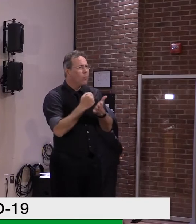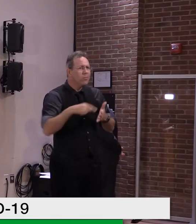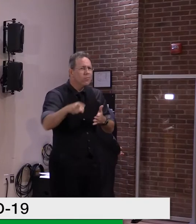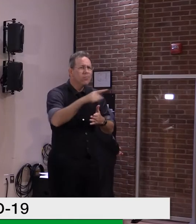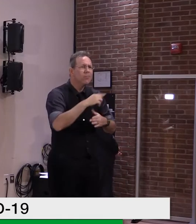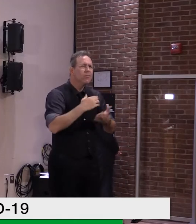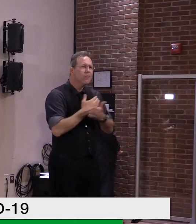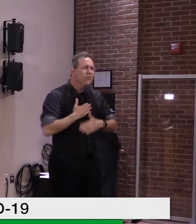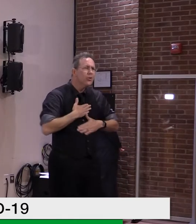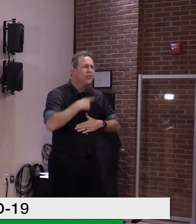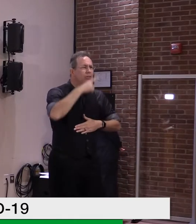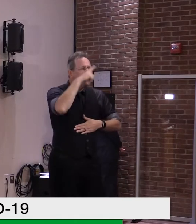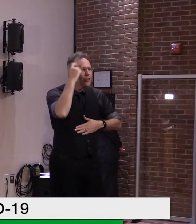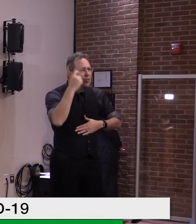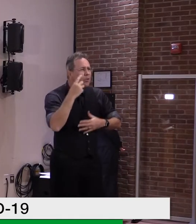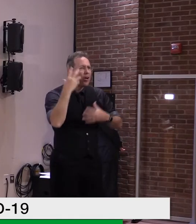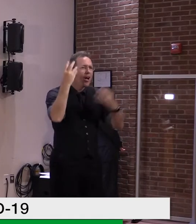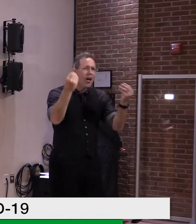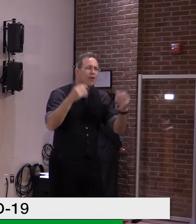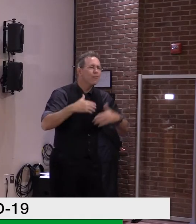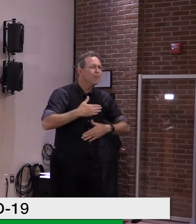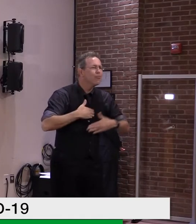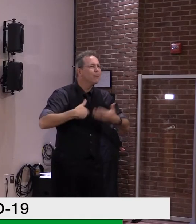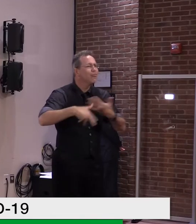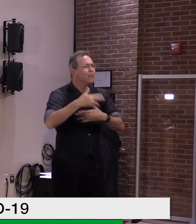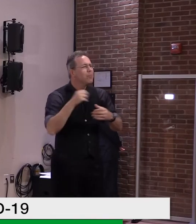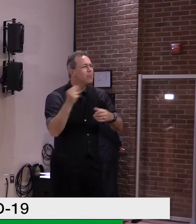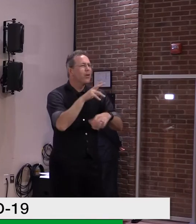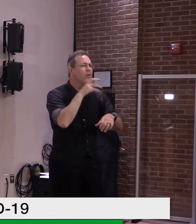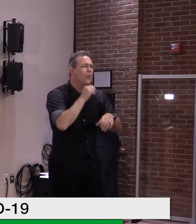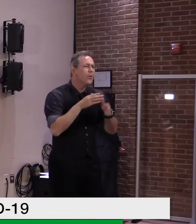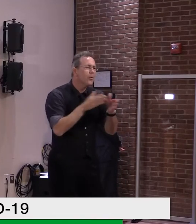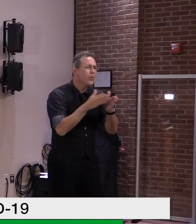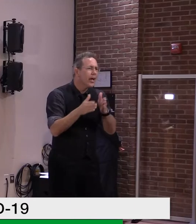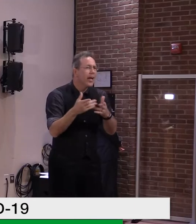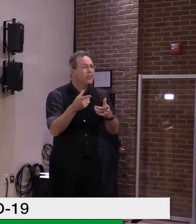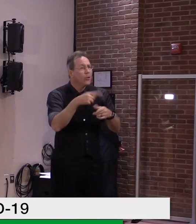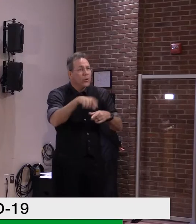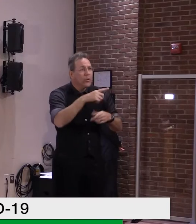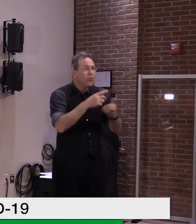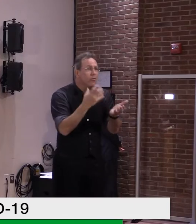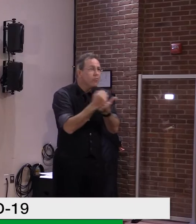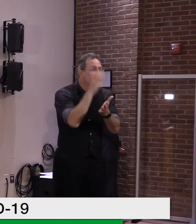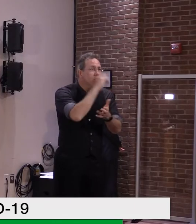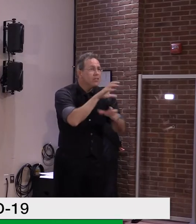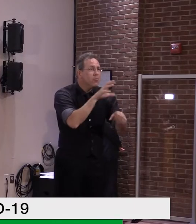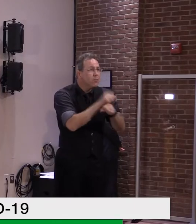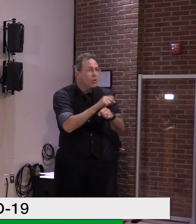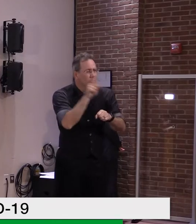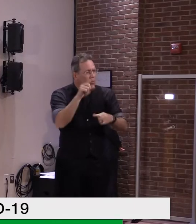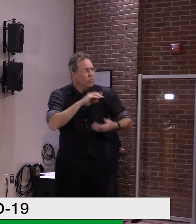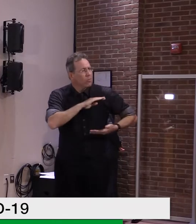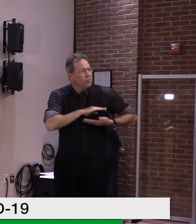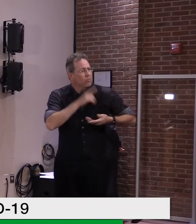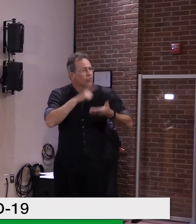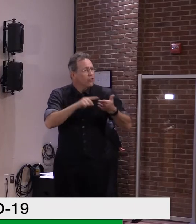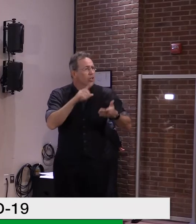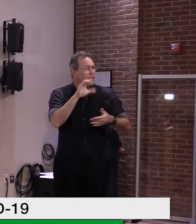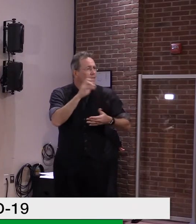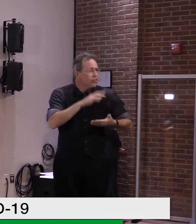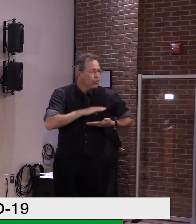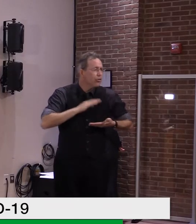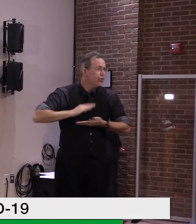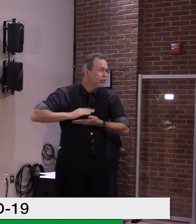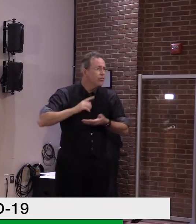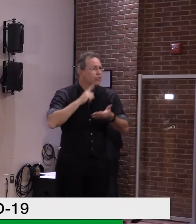So not only would it be alerting people about screenings that are needed, but probably more importantly, sort of